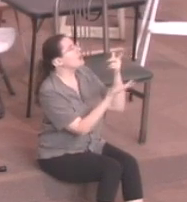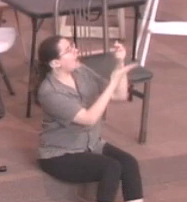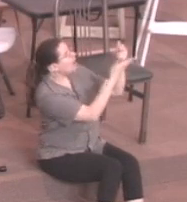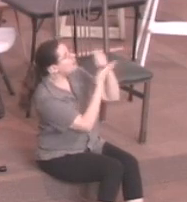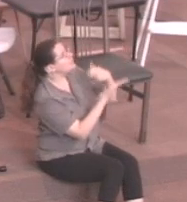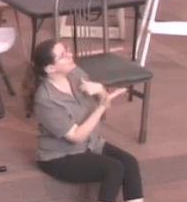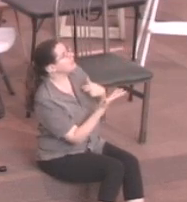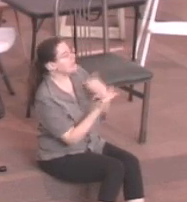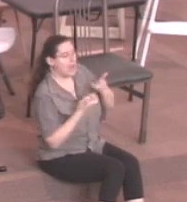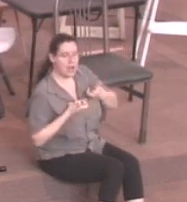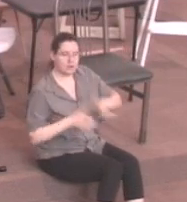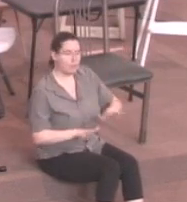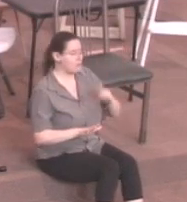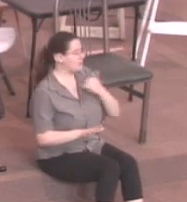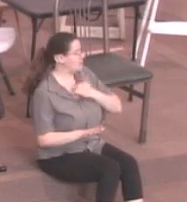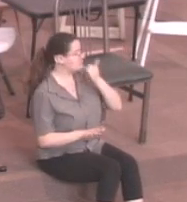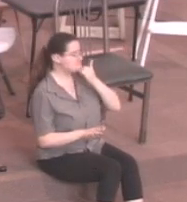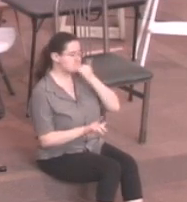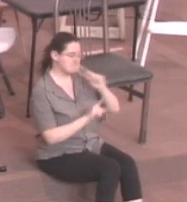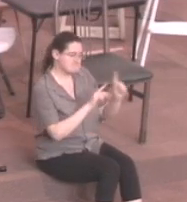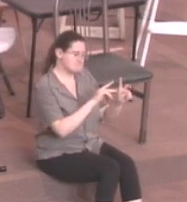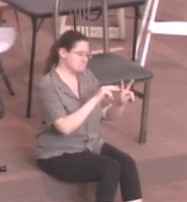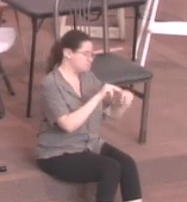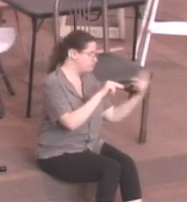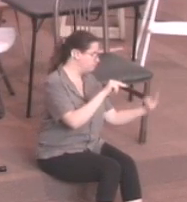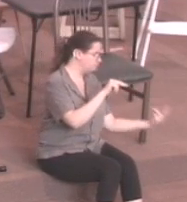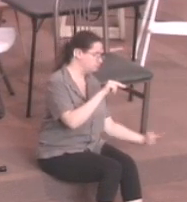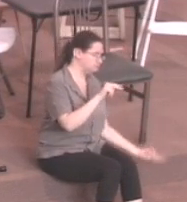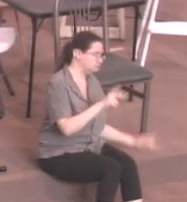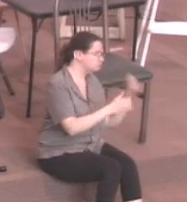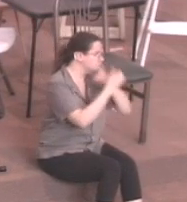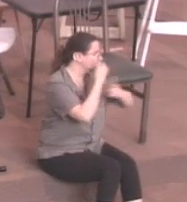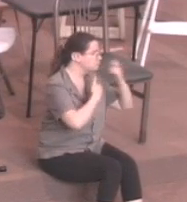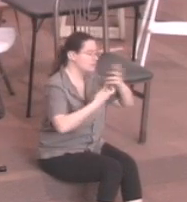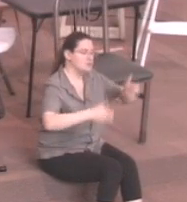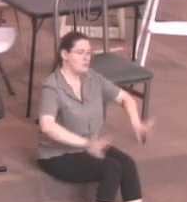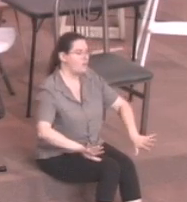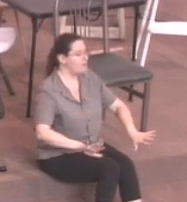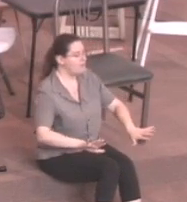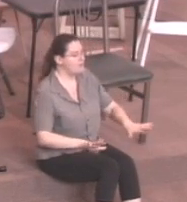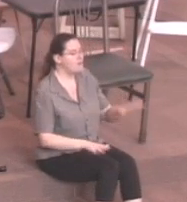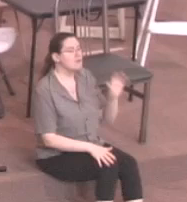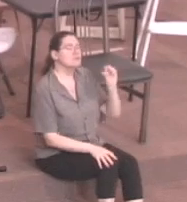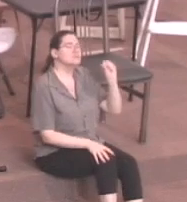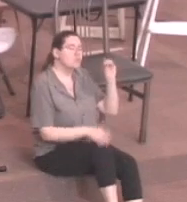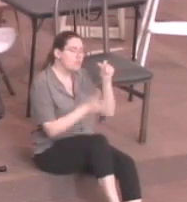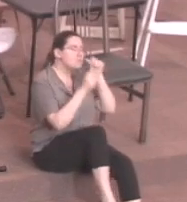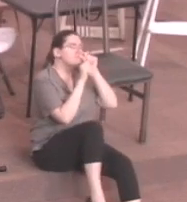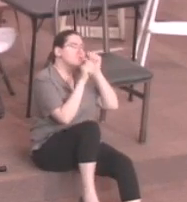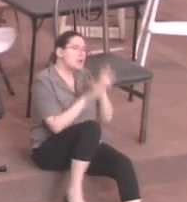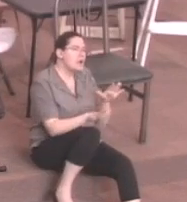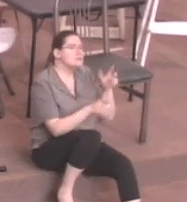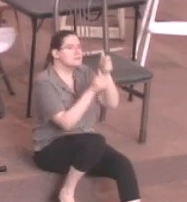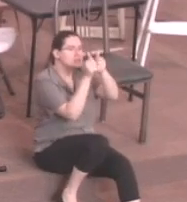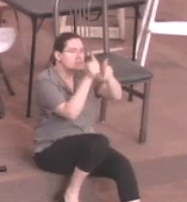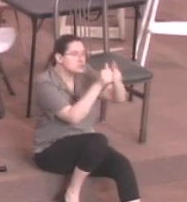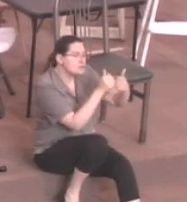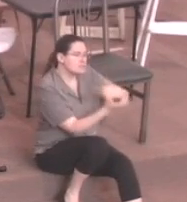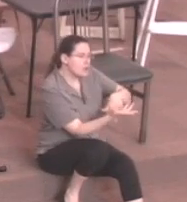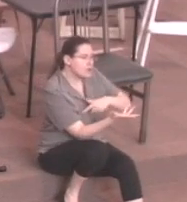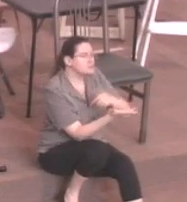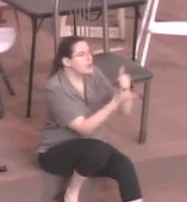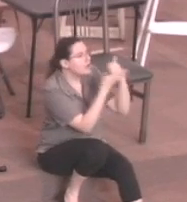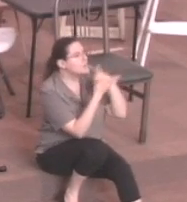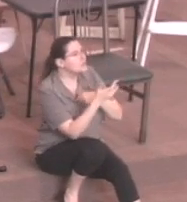I don't want to be going down the drain like that water is right now. So, Father, just bless each and every one. Help us keep our